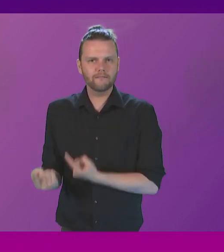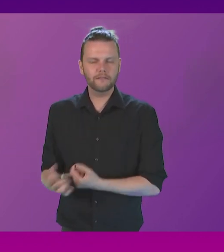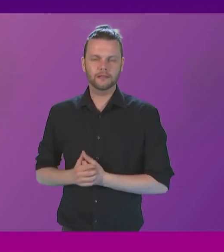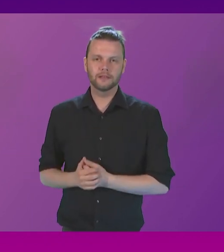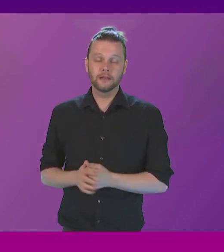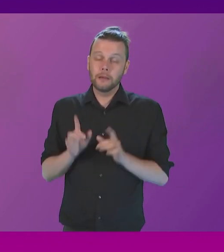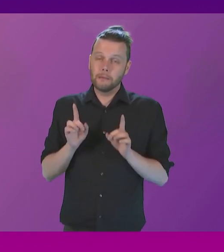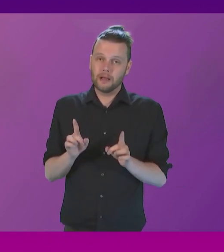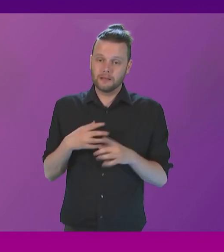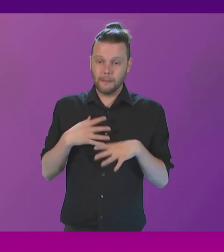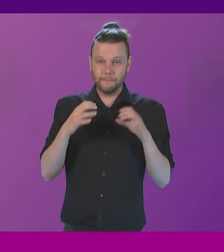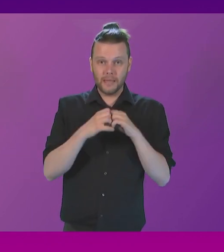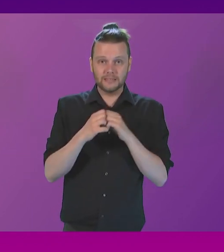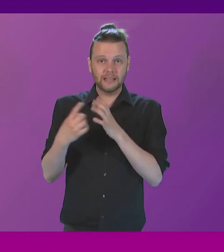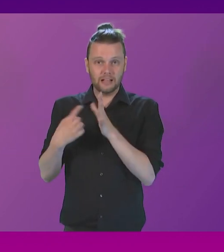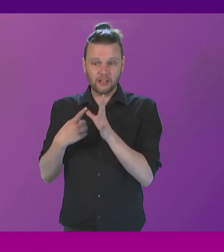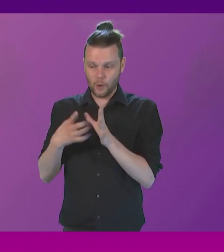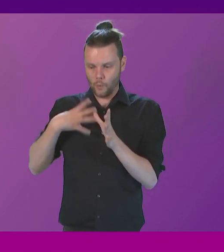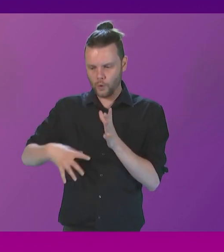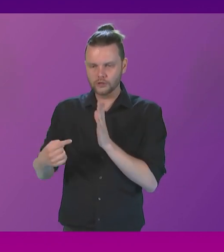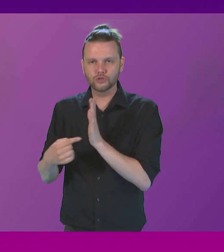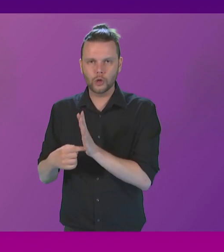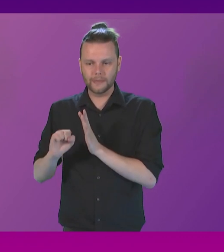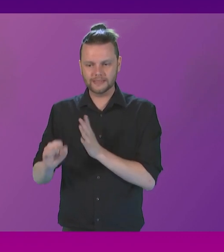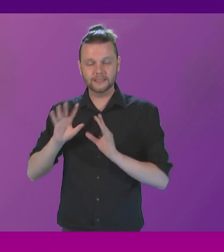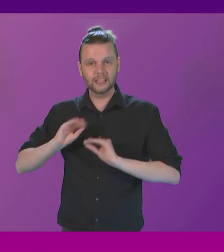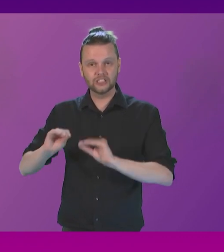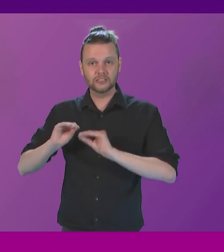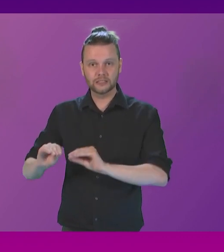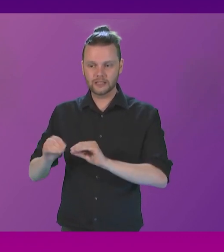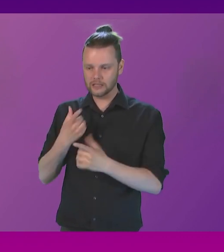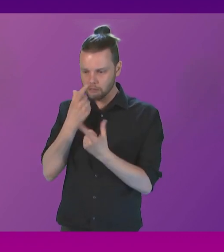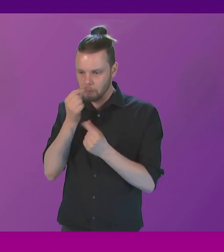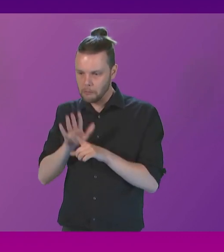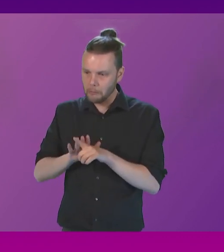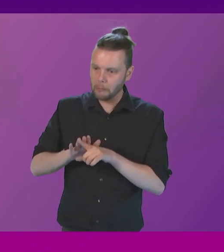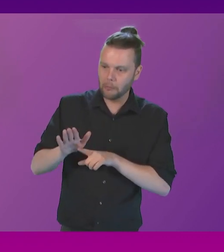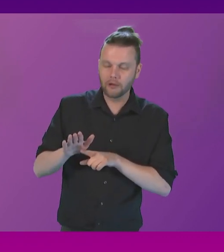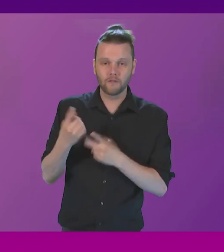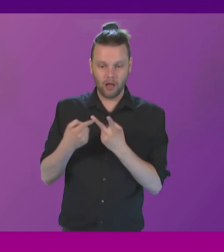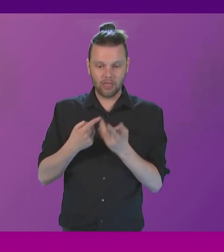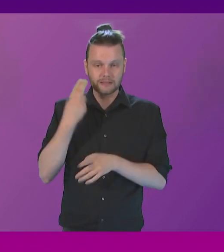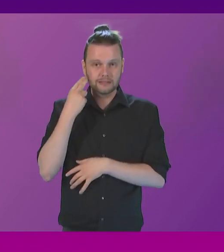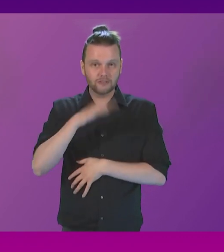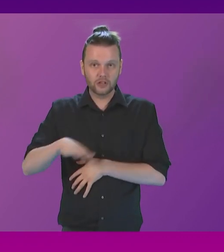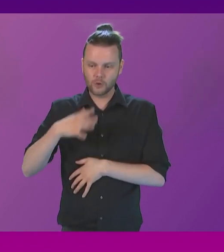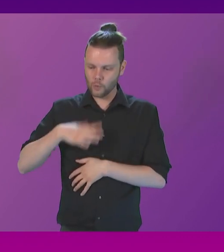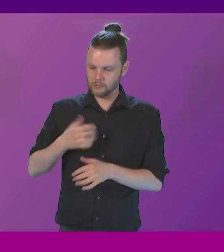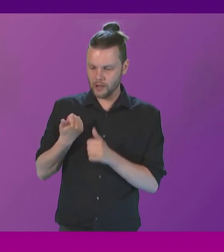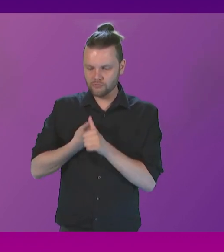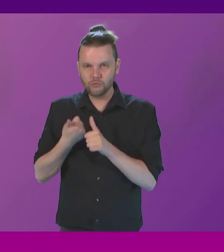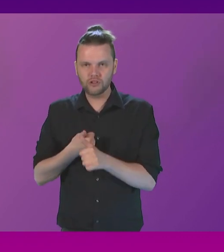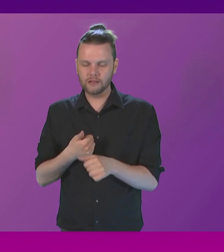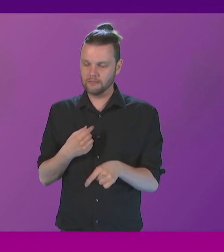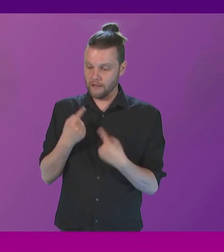Understandably, Benedict and Angelica want Thomas' educational prospects and those of other deaf children to be appropriate and